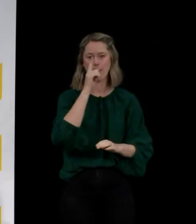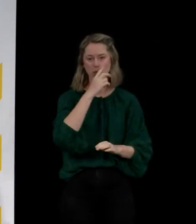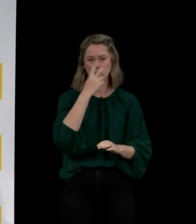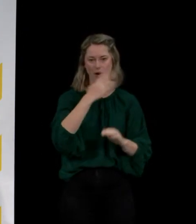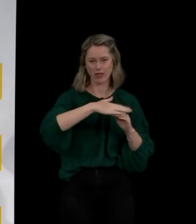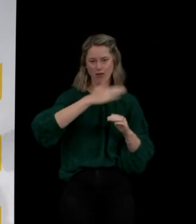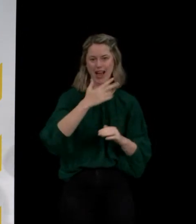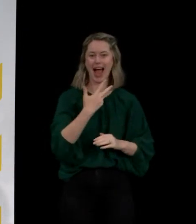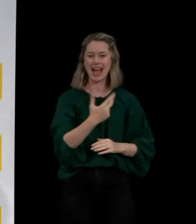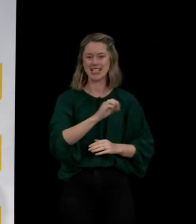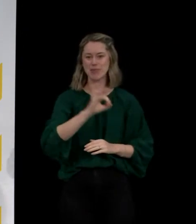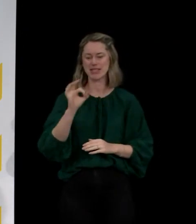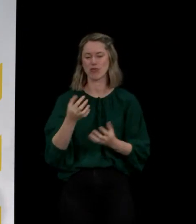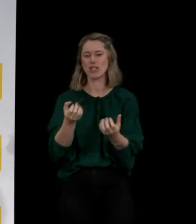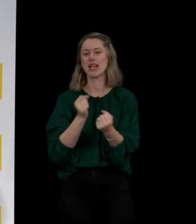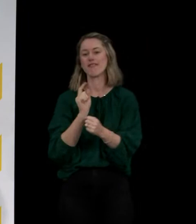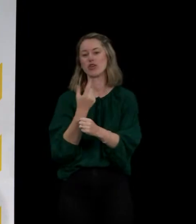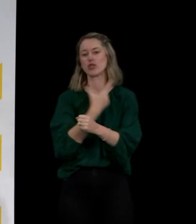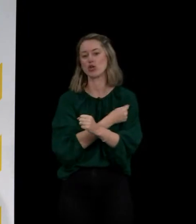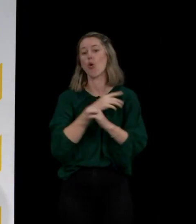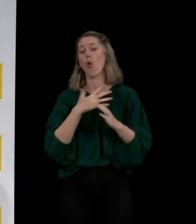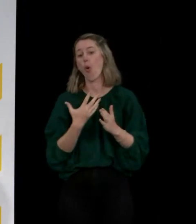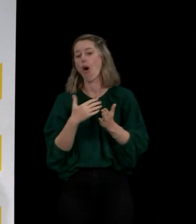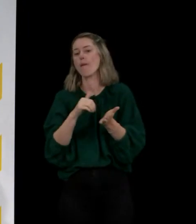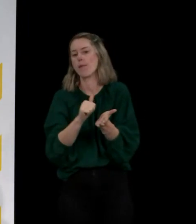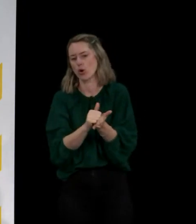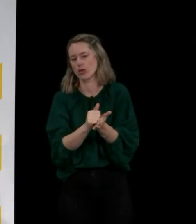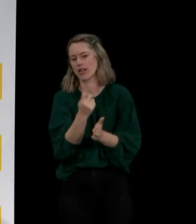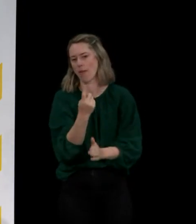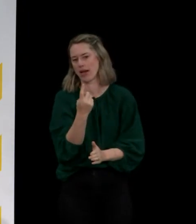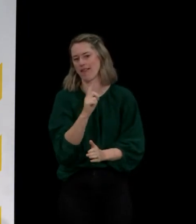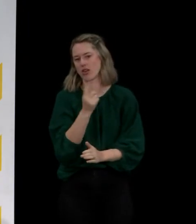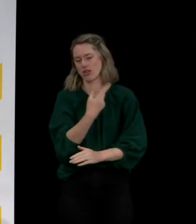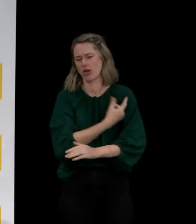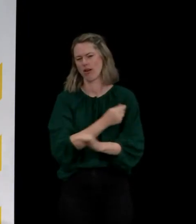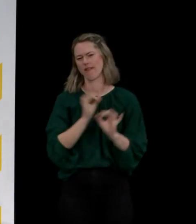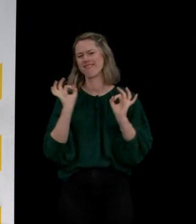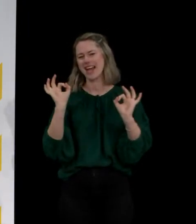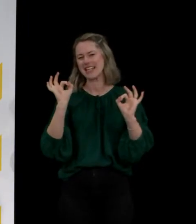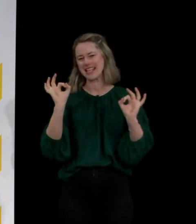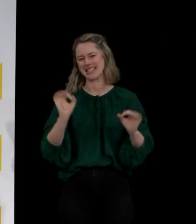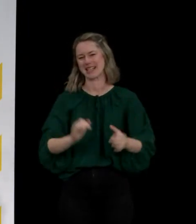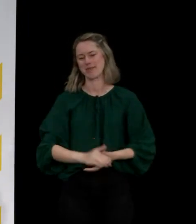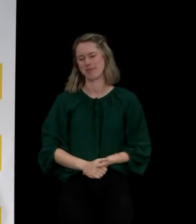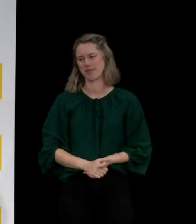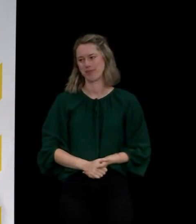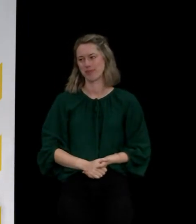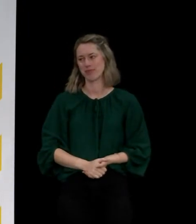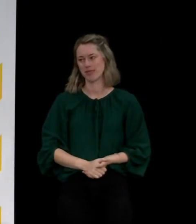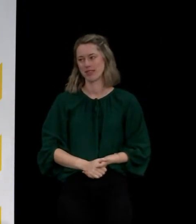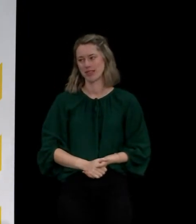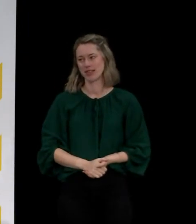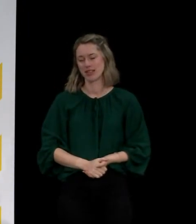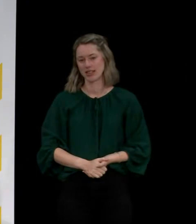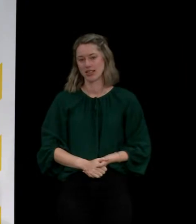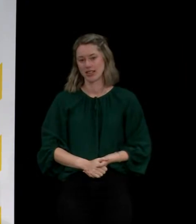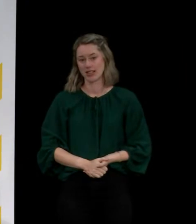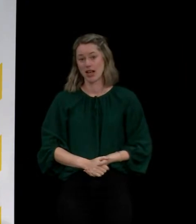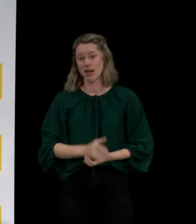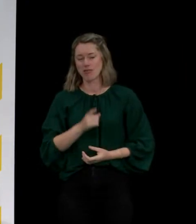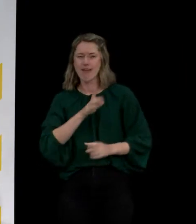of 12 have either had their first dose or are booked for their first dose, which is fantastic. But we have seen that